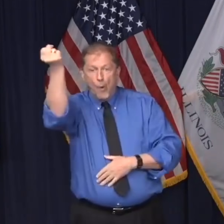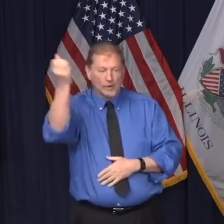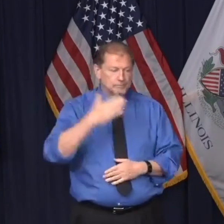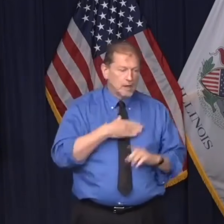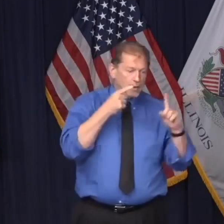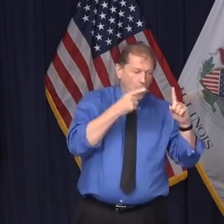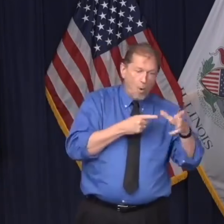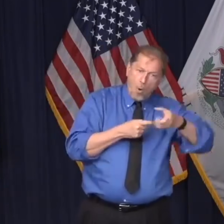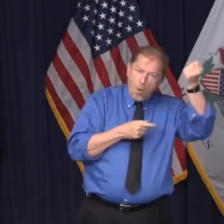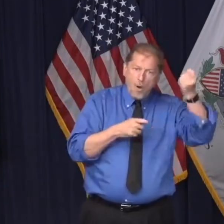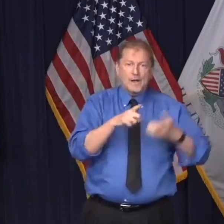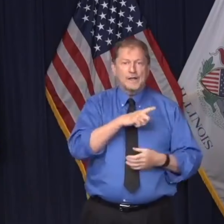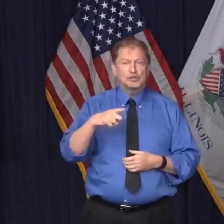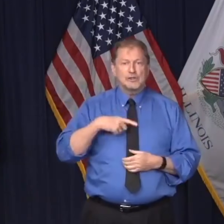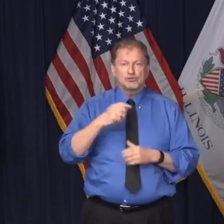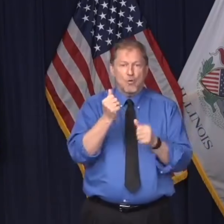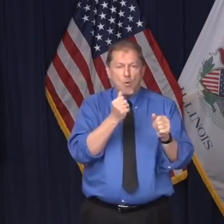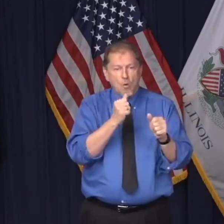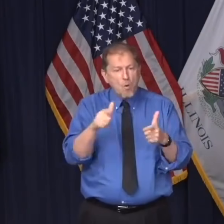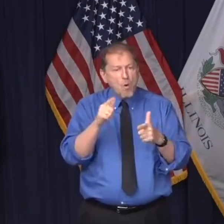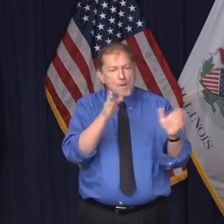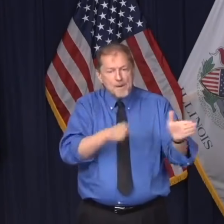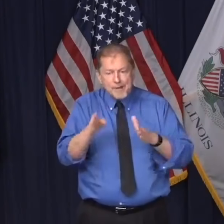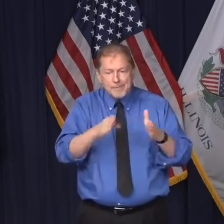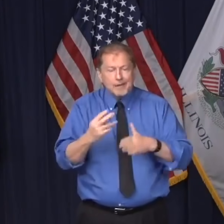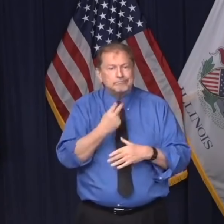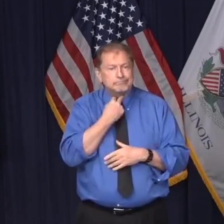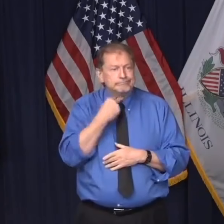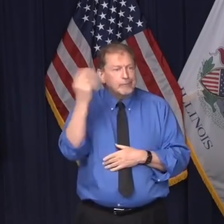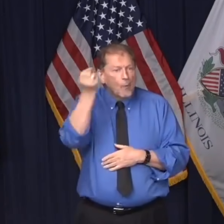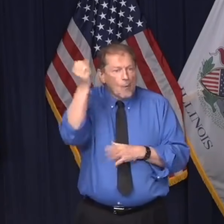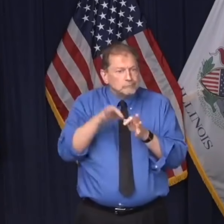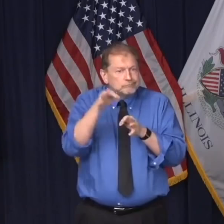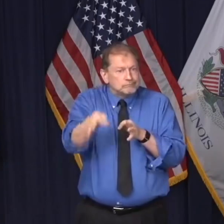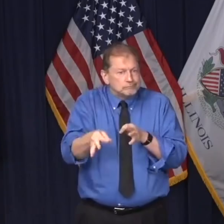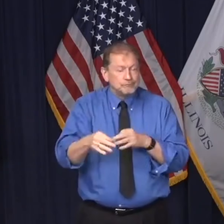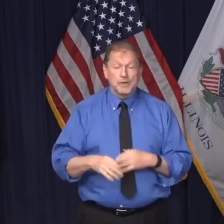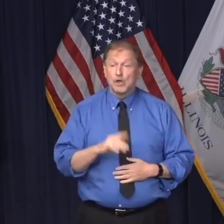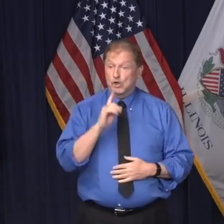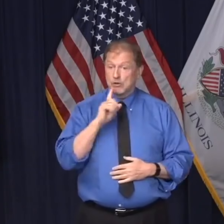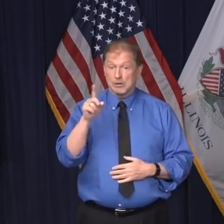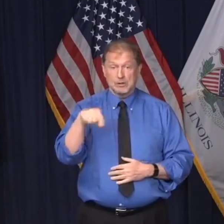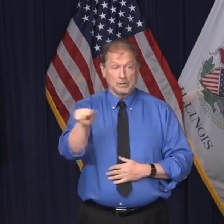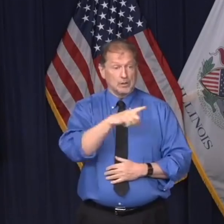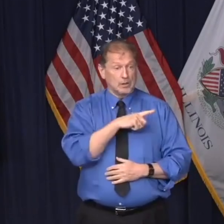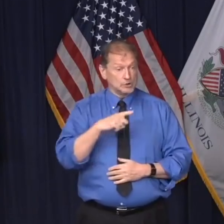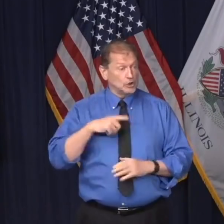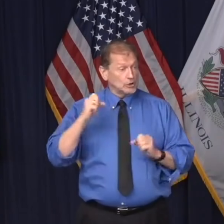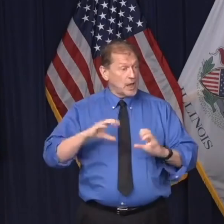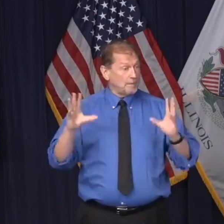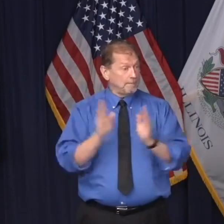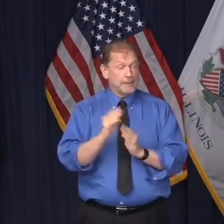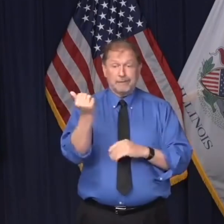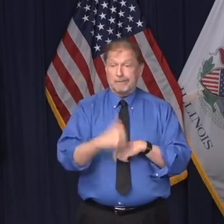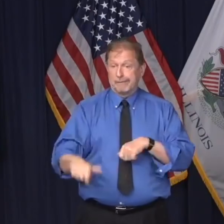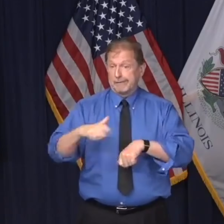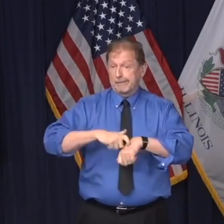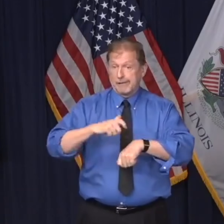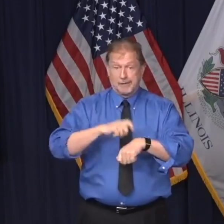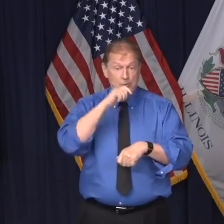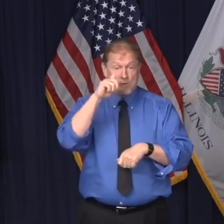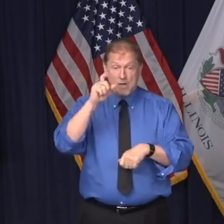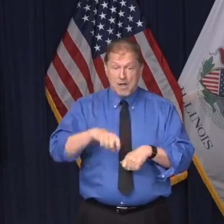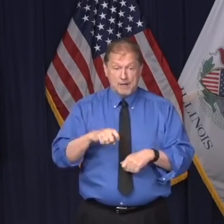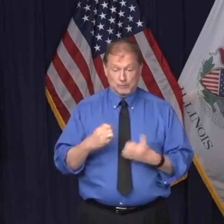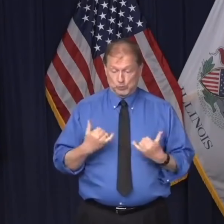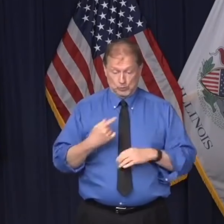so delayed. Now, remember, it is possible to meet at any time. It doesn't have to be